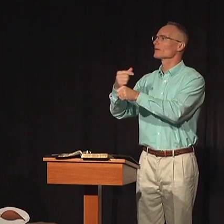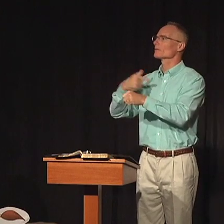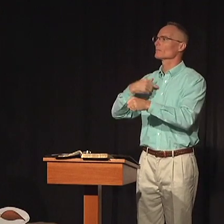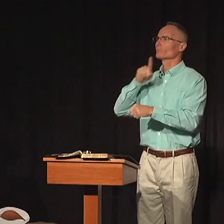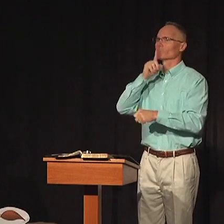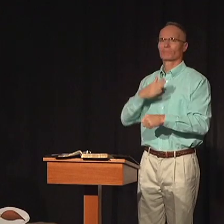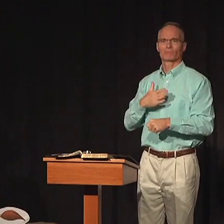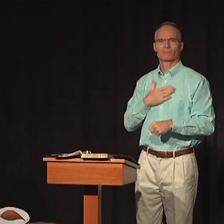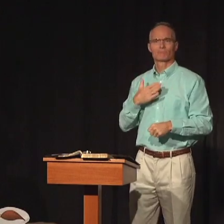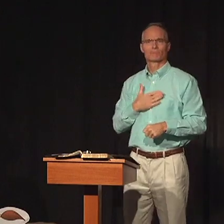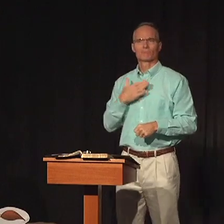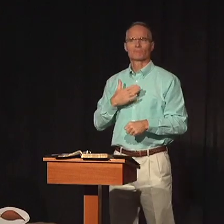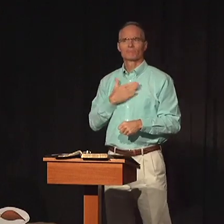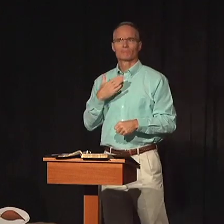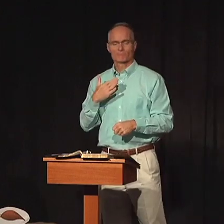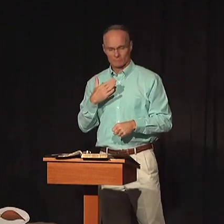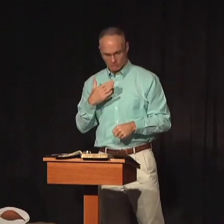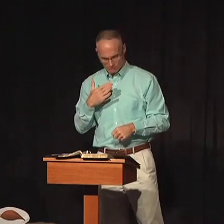Maybe those things would make me happy.